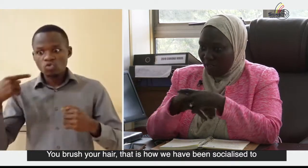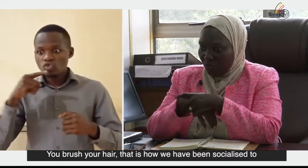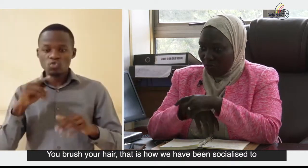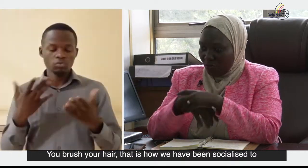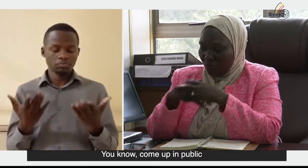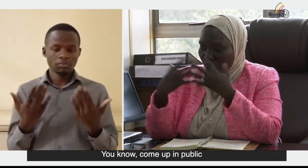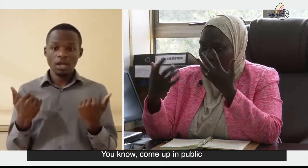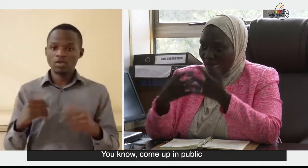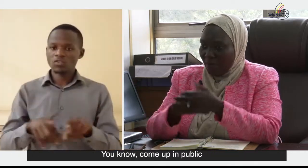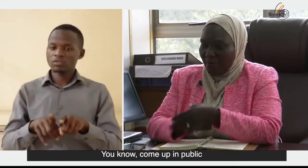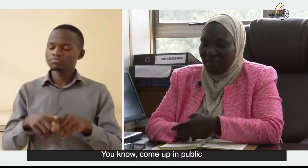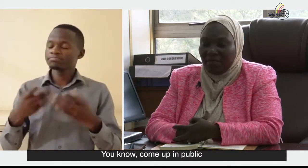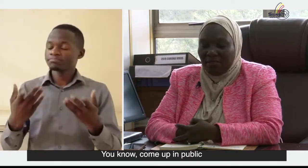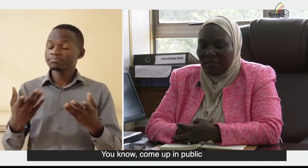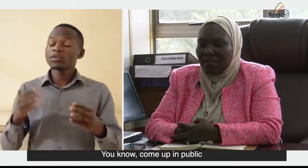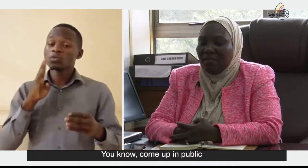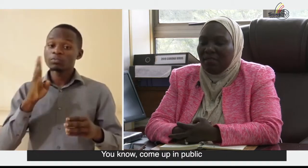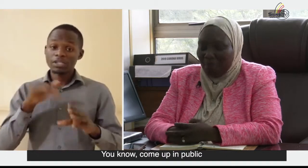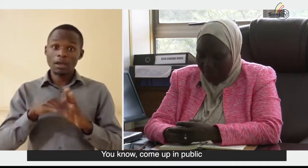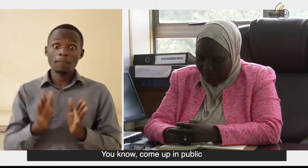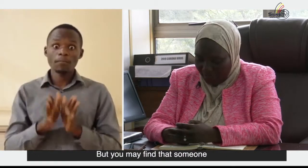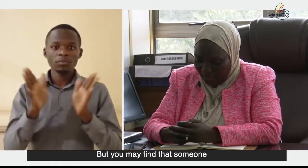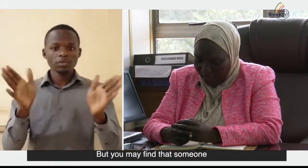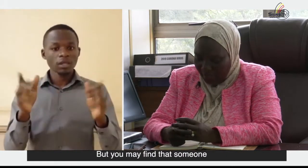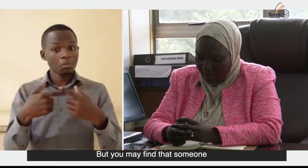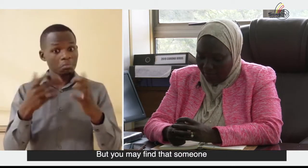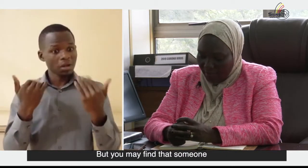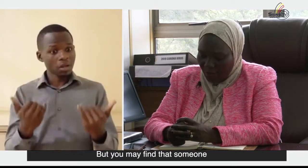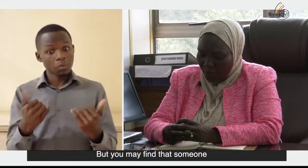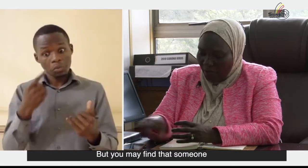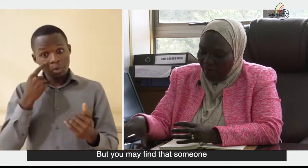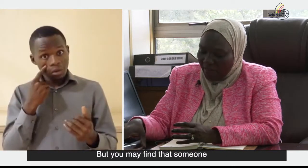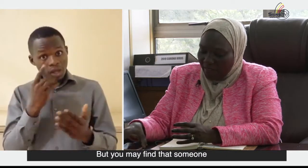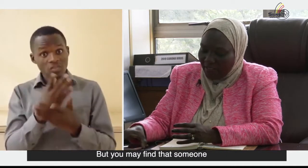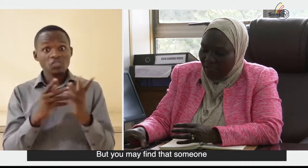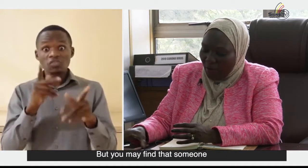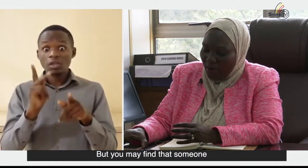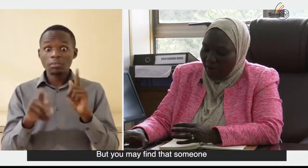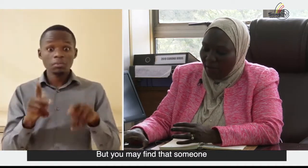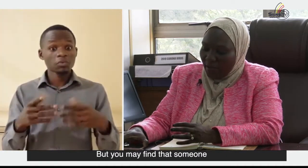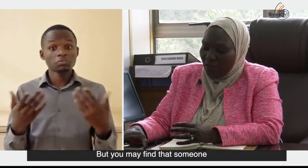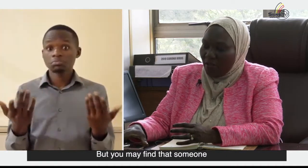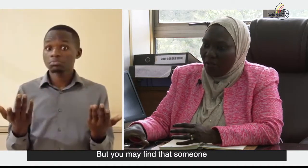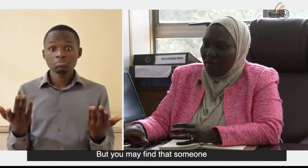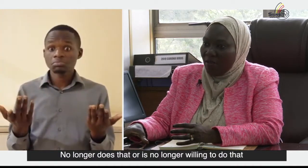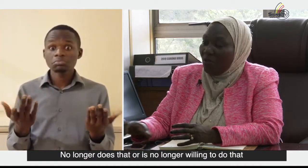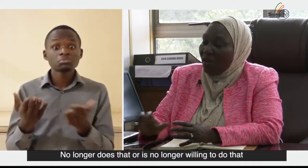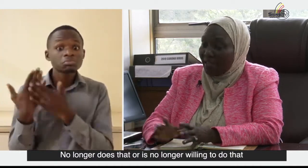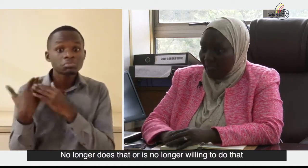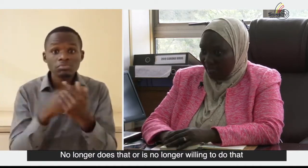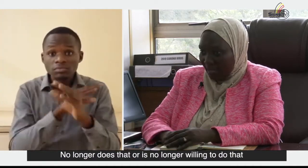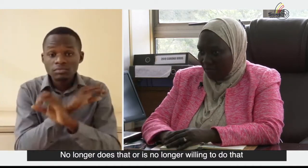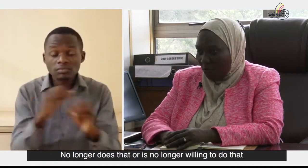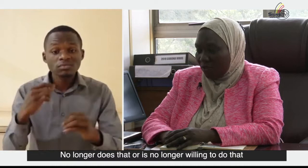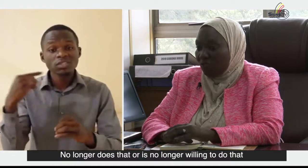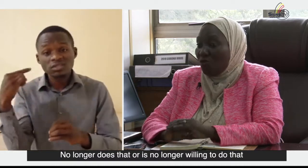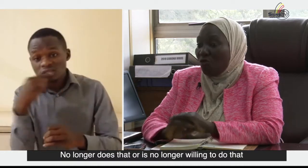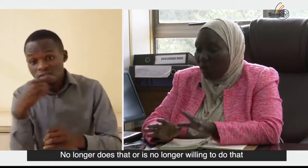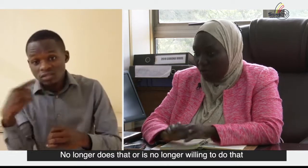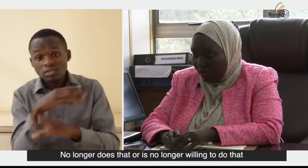to, come up in public. But you may find that someone no longer does that, or is no longer willing to